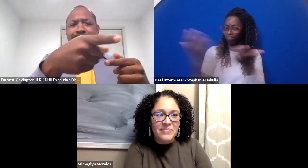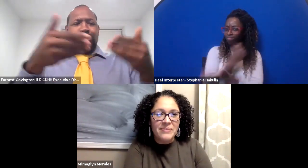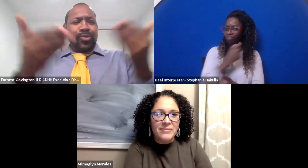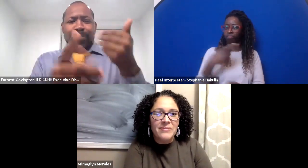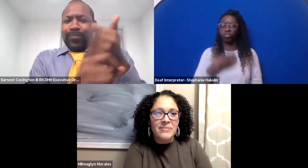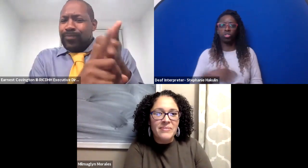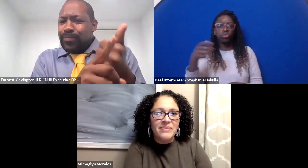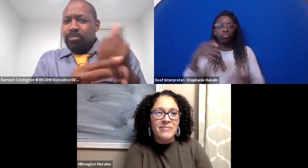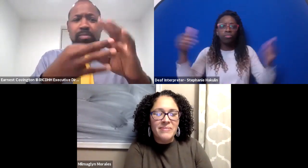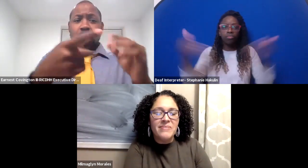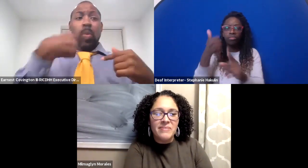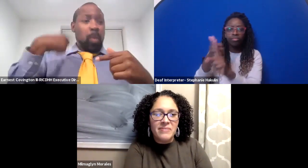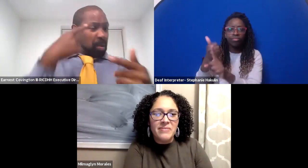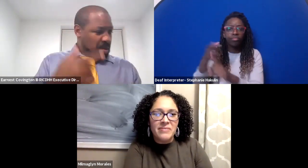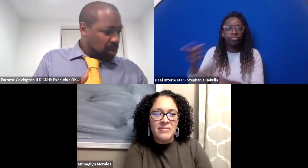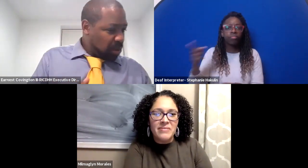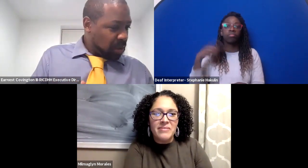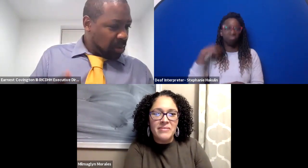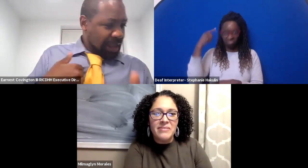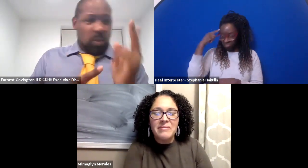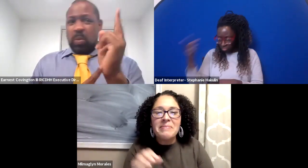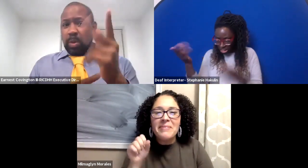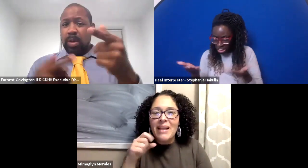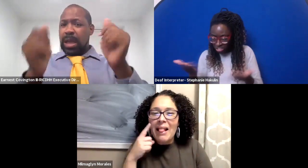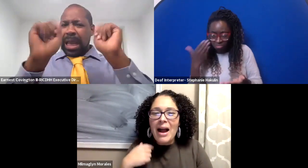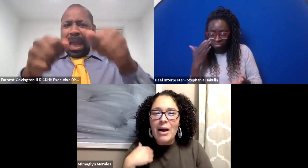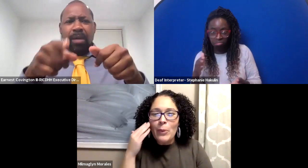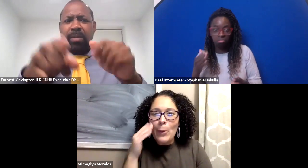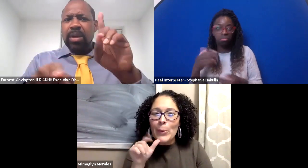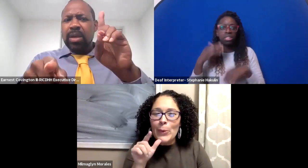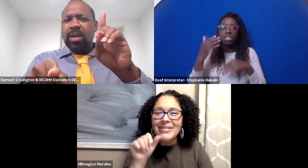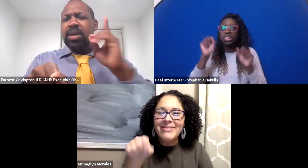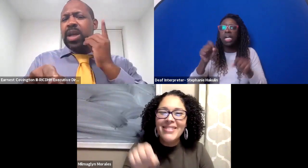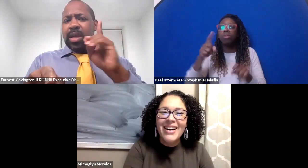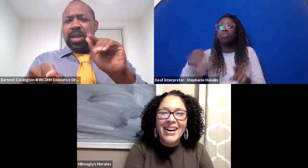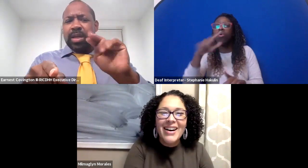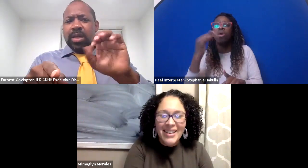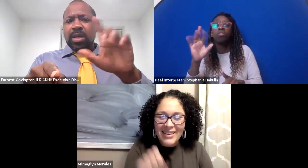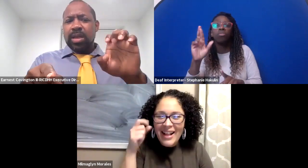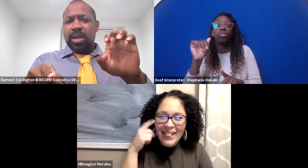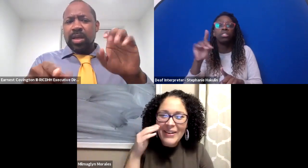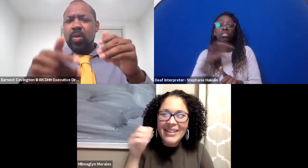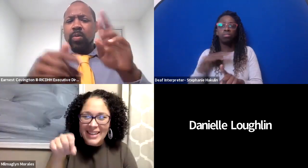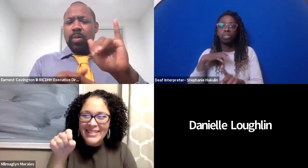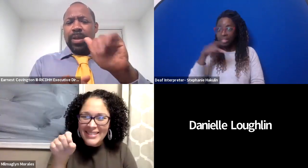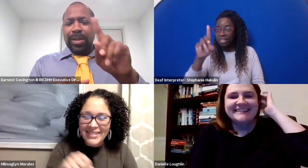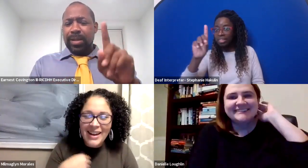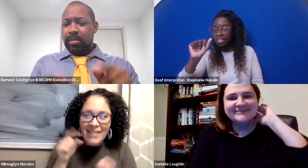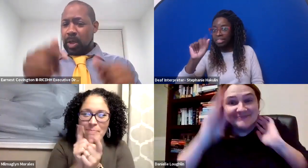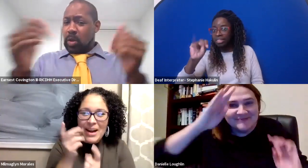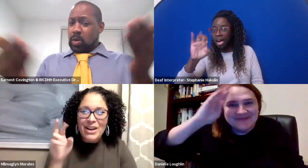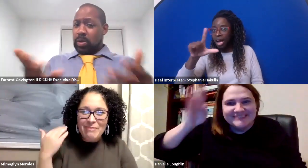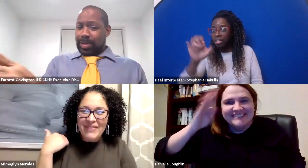So we have an Association of the Deaf here in Rhode Island, or Rhode Island Association of the Deaf. Danielle, maybe